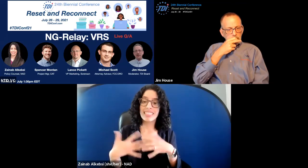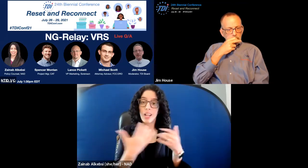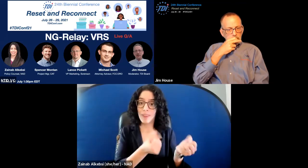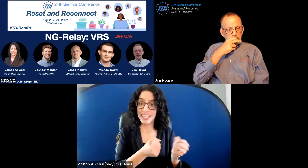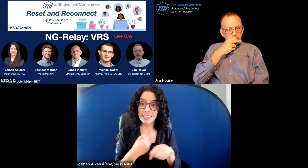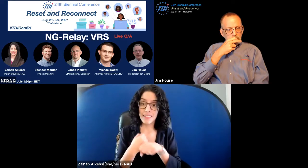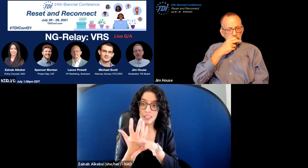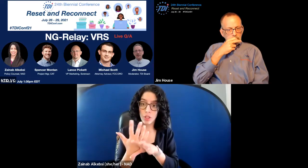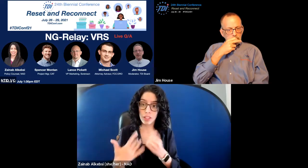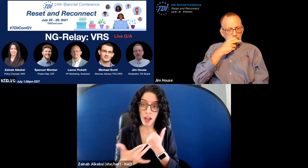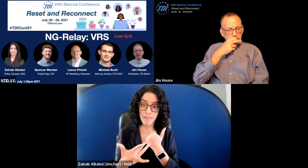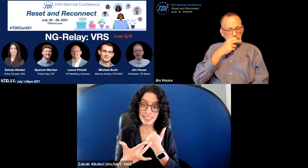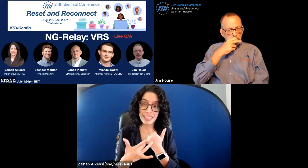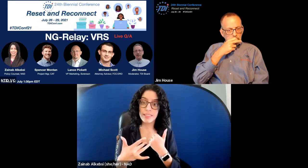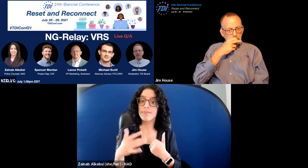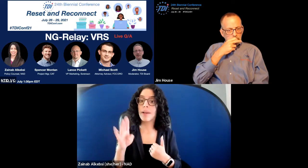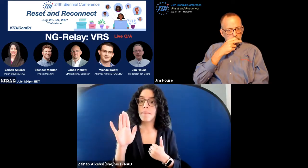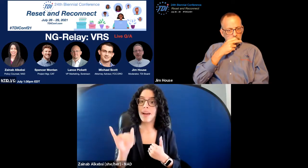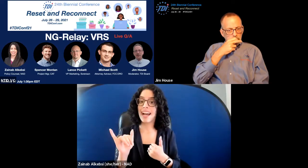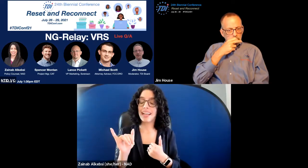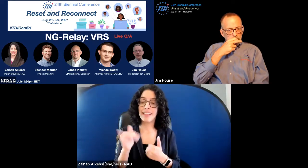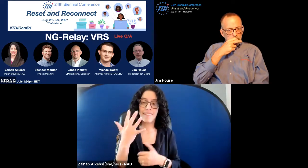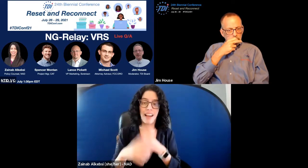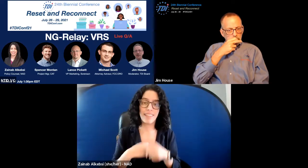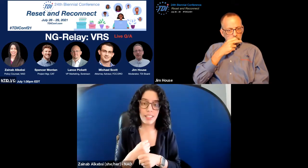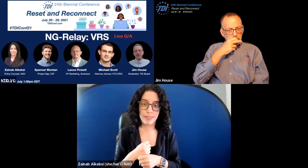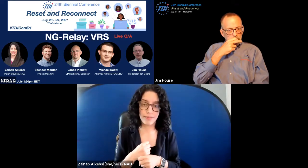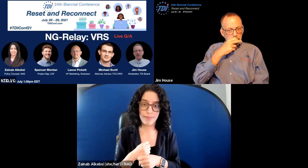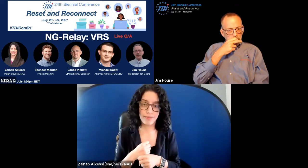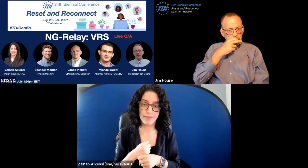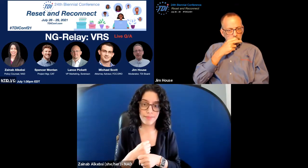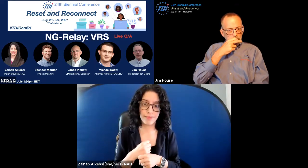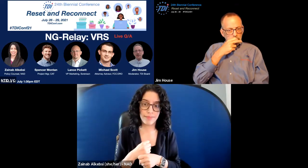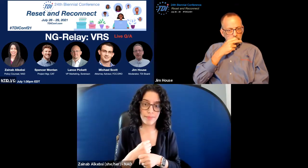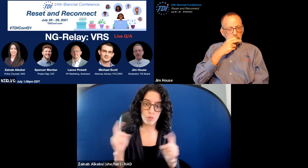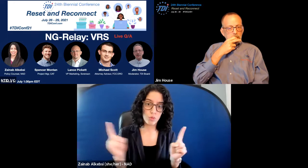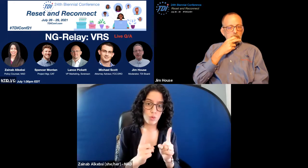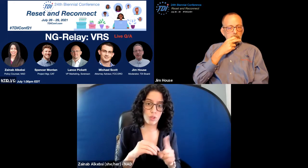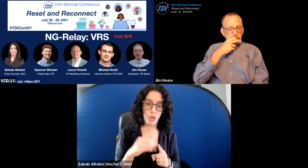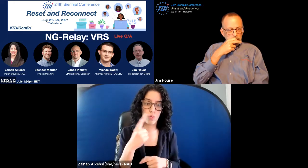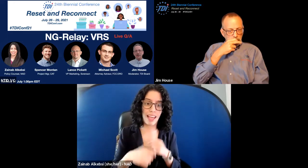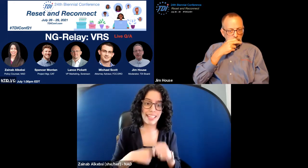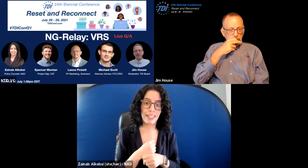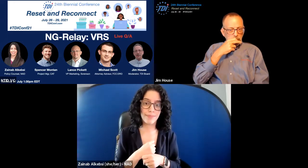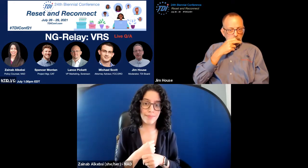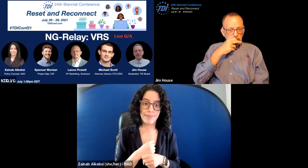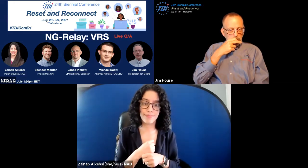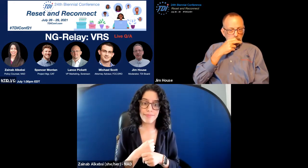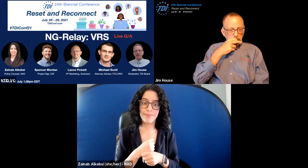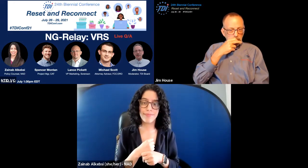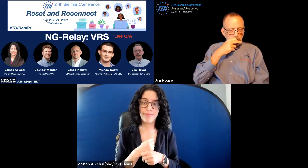the need for teleconferencing, and it took away a lot of the video technology by 5 years.